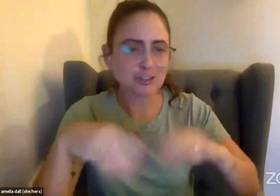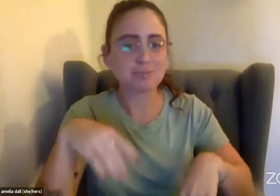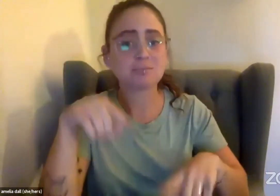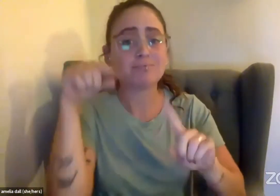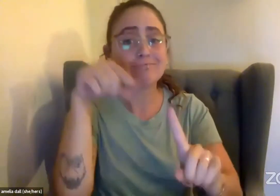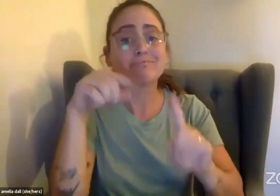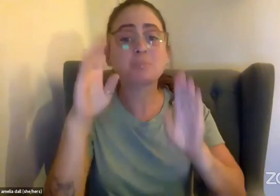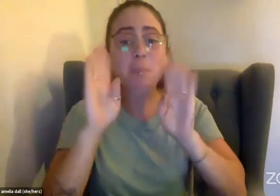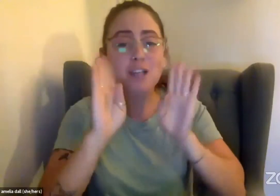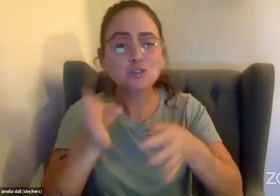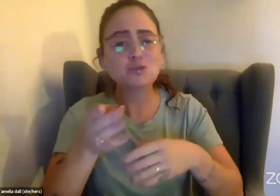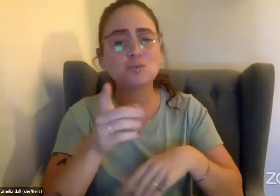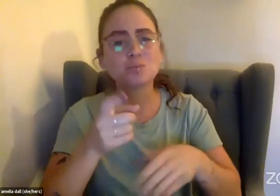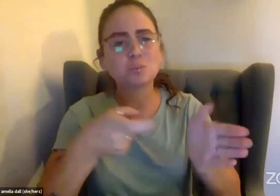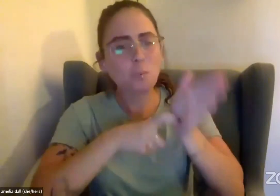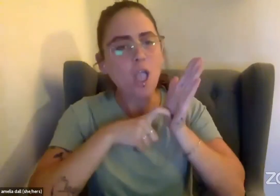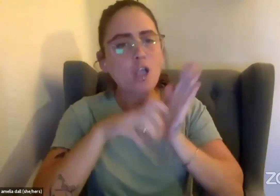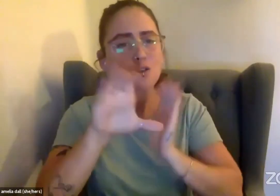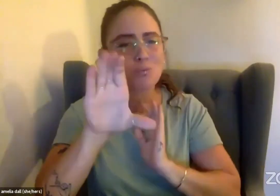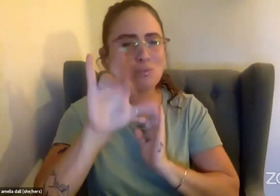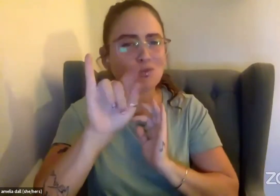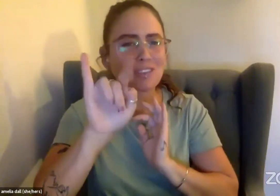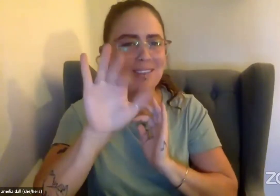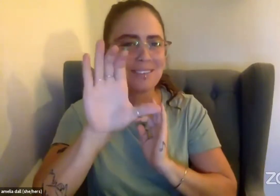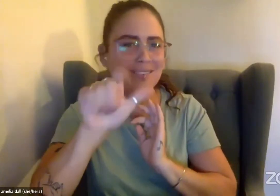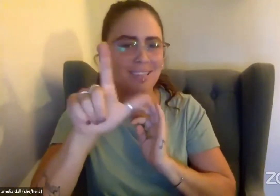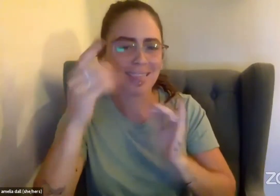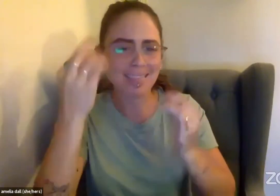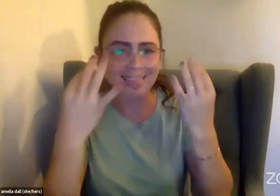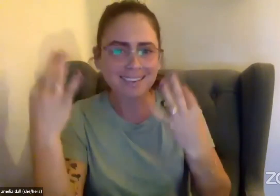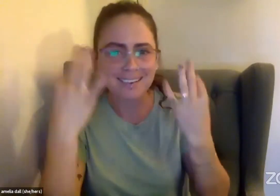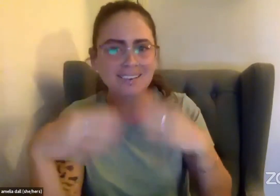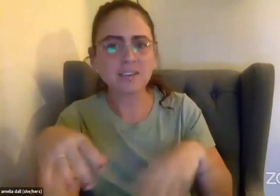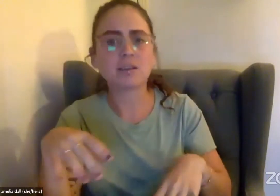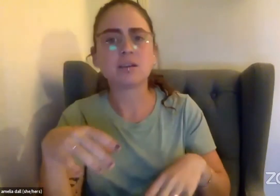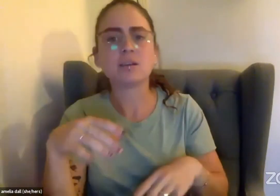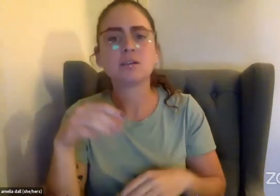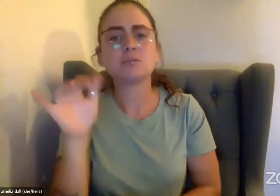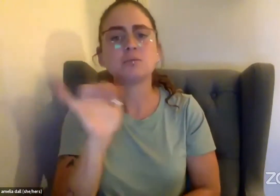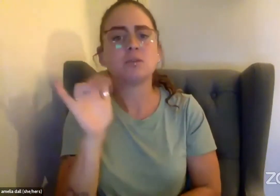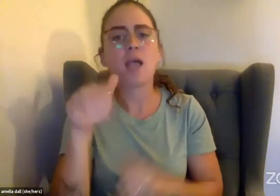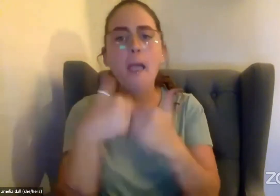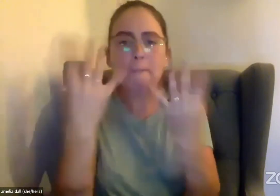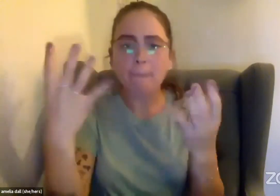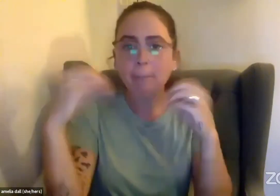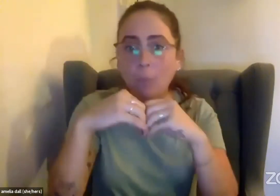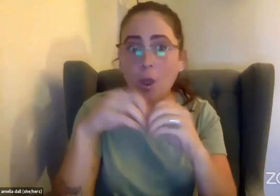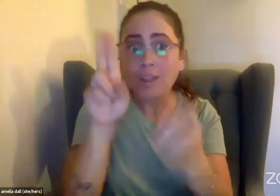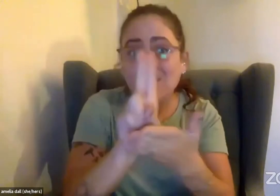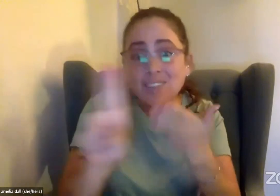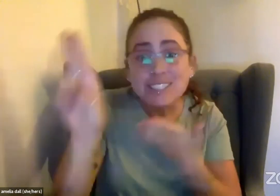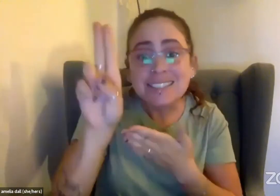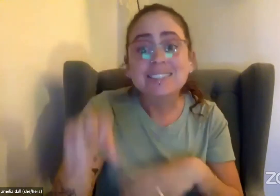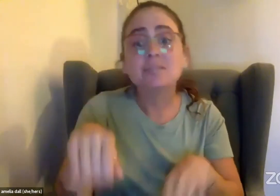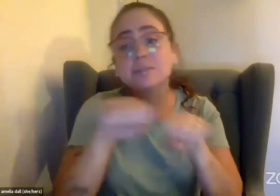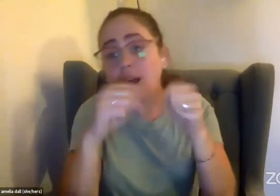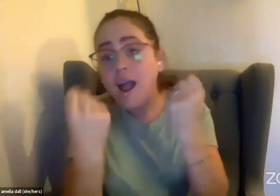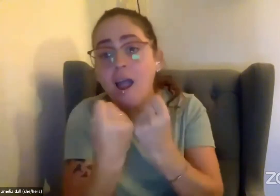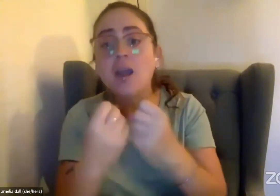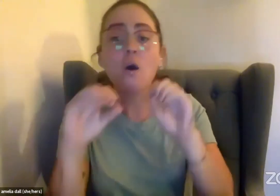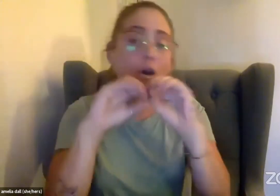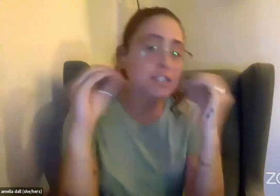paying attention does not require much of a person's time. It is, however, a genuine effort to develop a habit